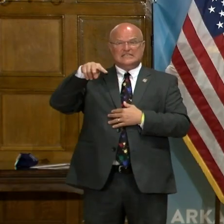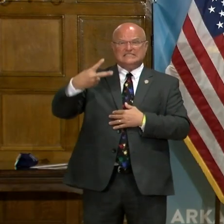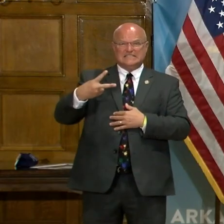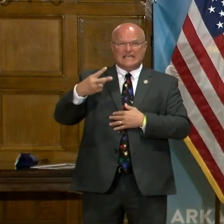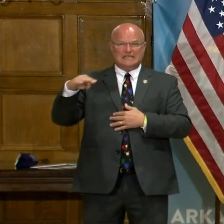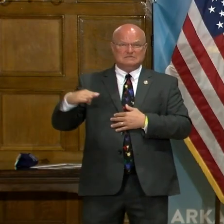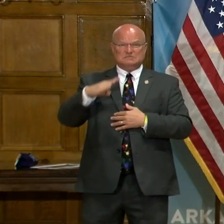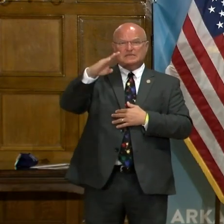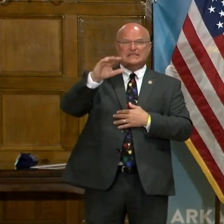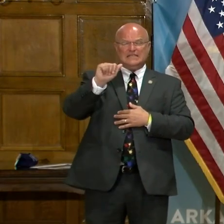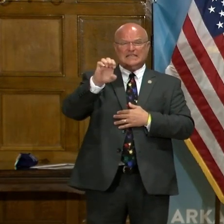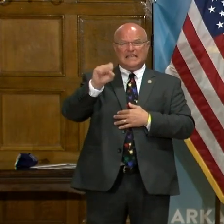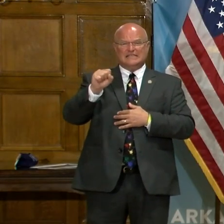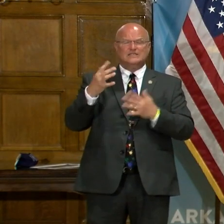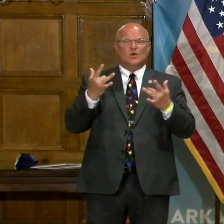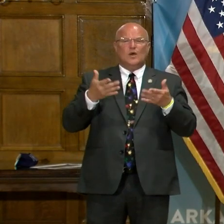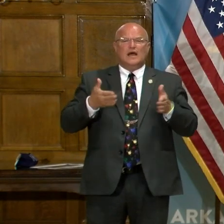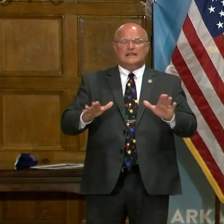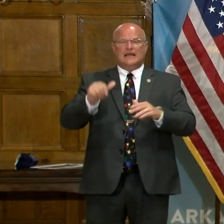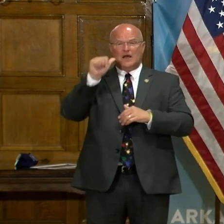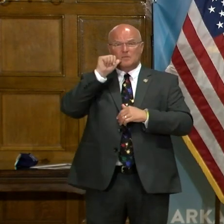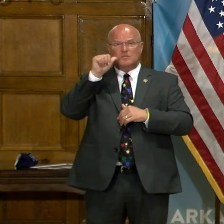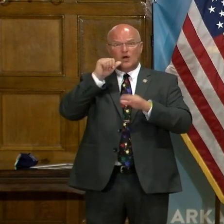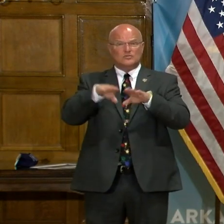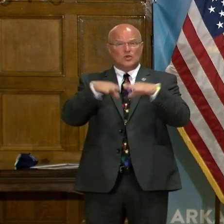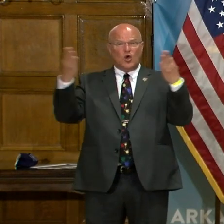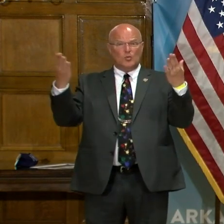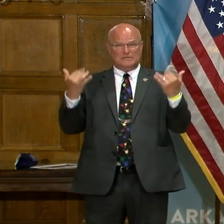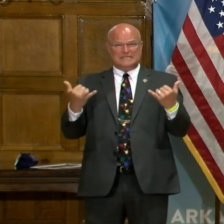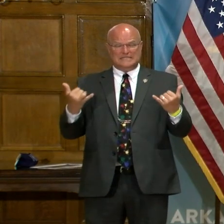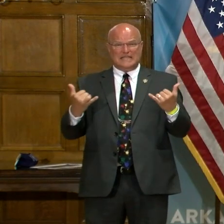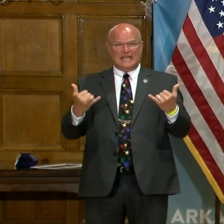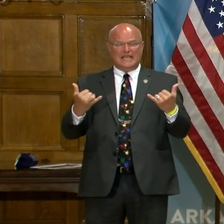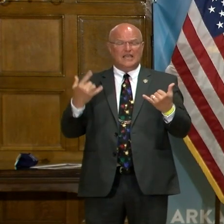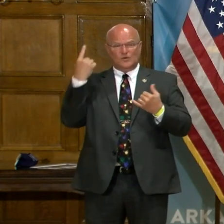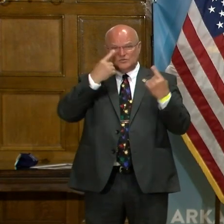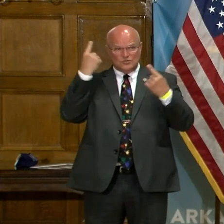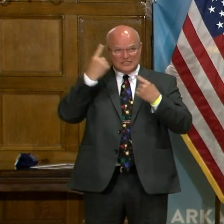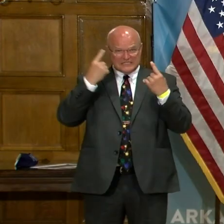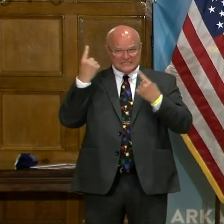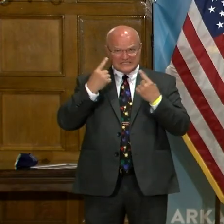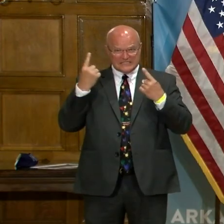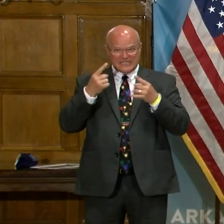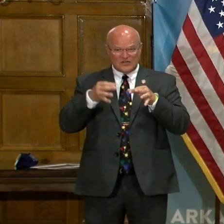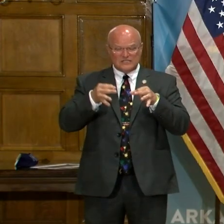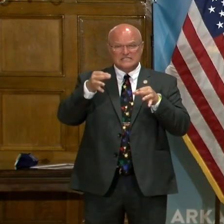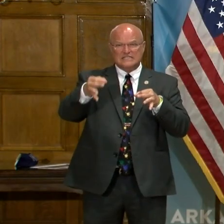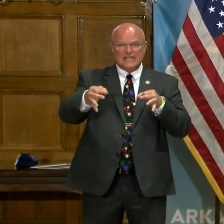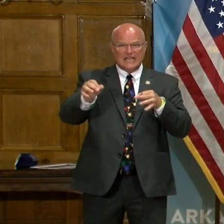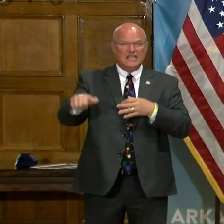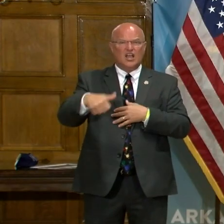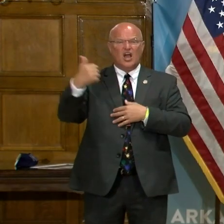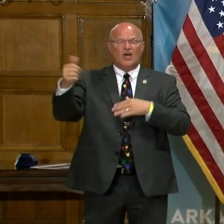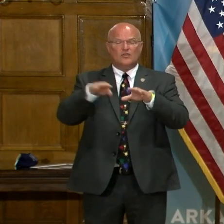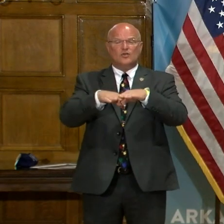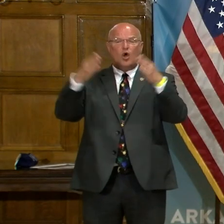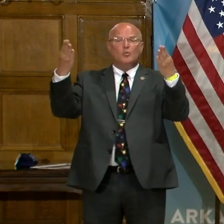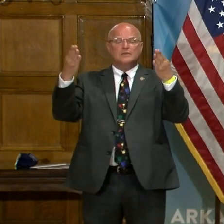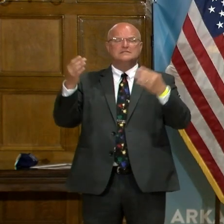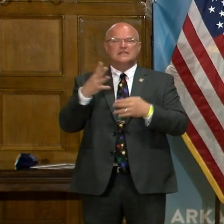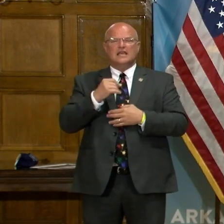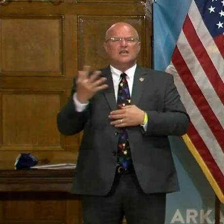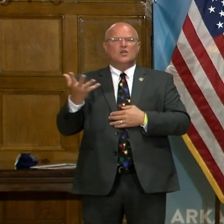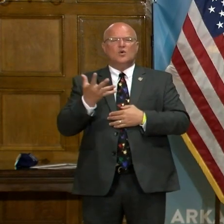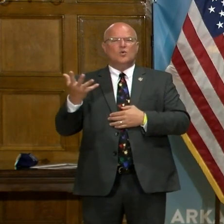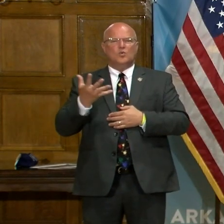second peak in cases, why allow bars to reopen today, and will you consider delaying other reopenings? And